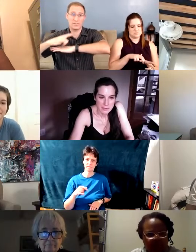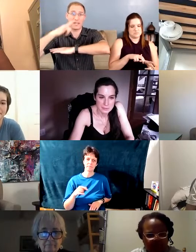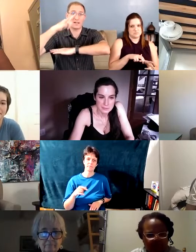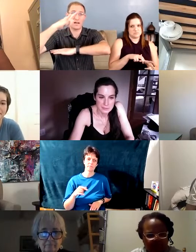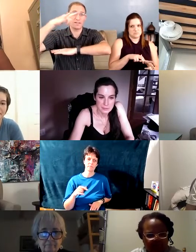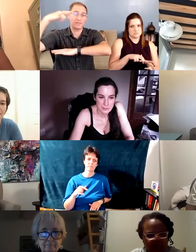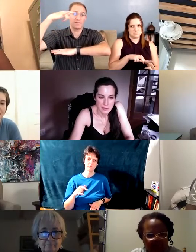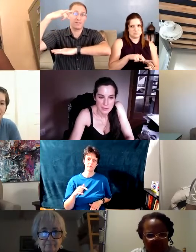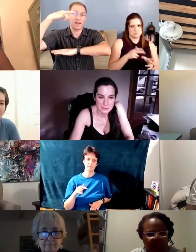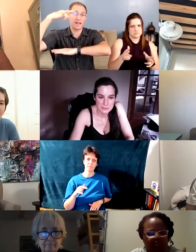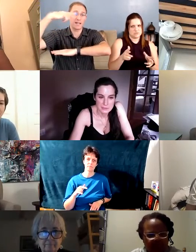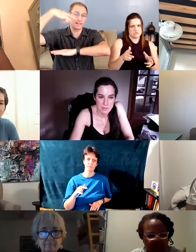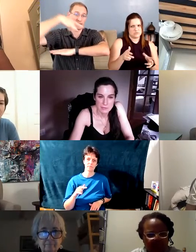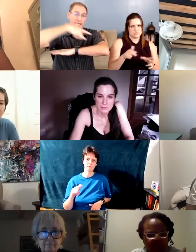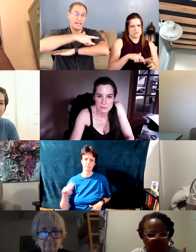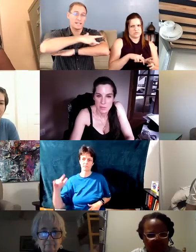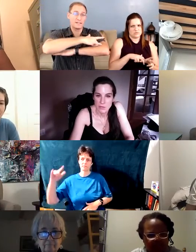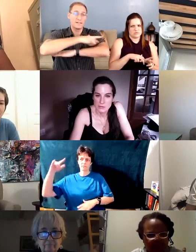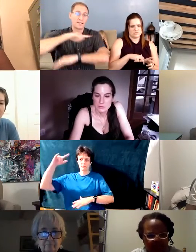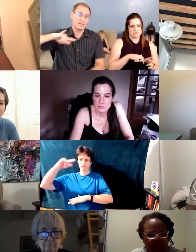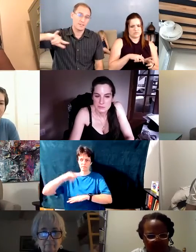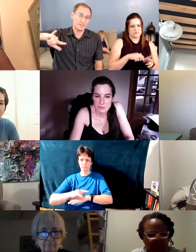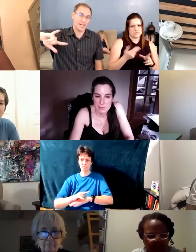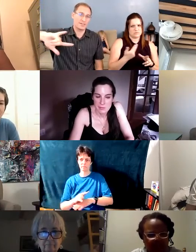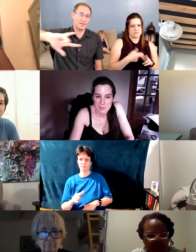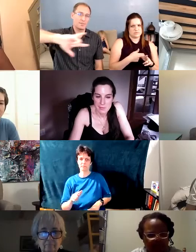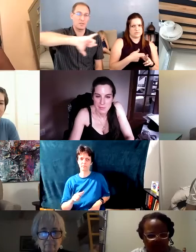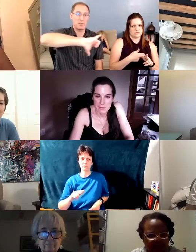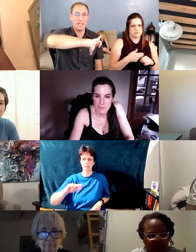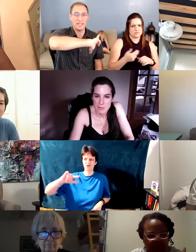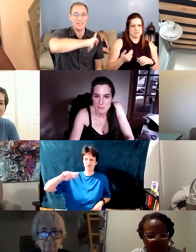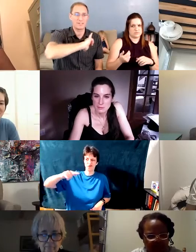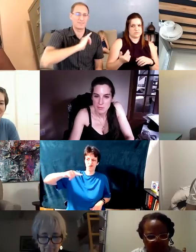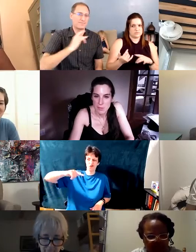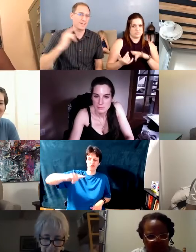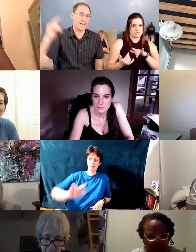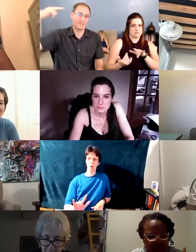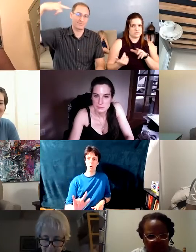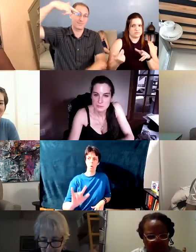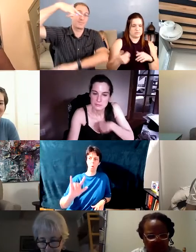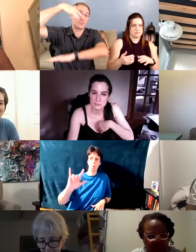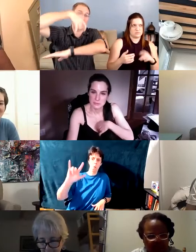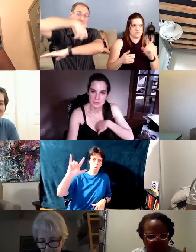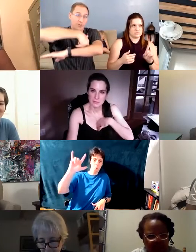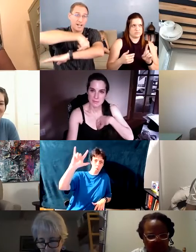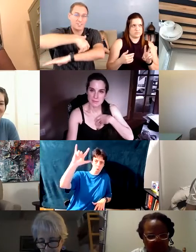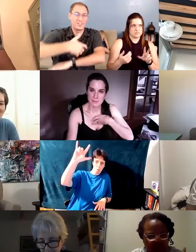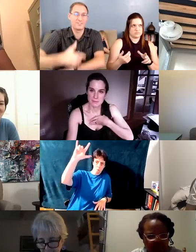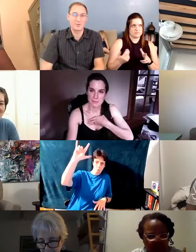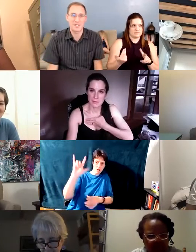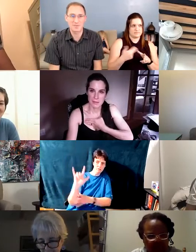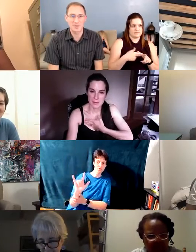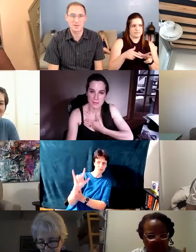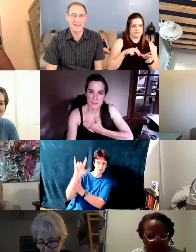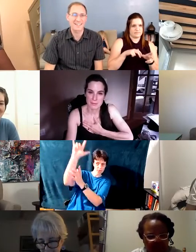do takeoff, fly, land. You could have the plane bank. You can have, planes can crash too